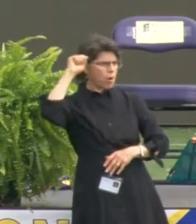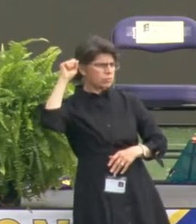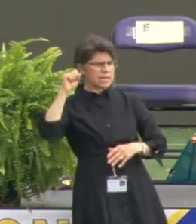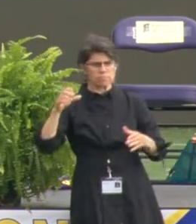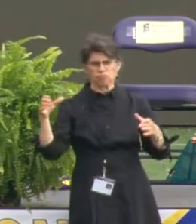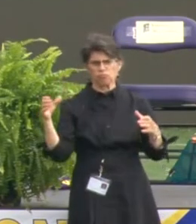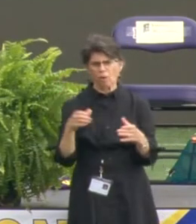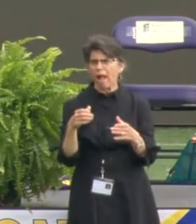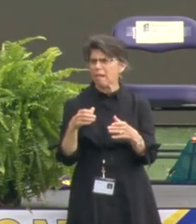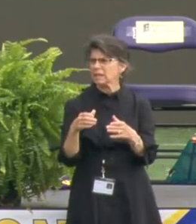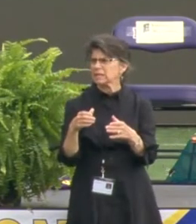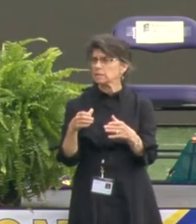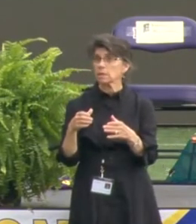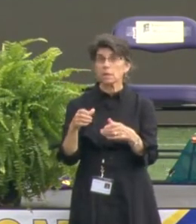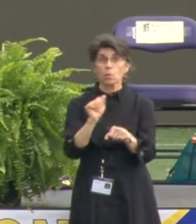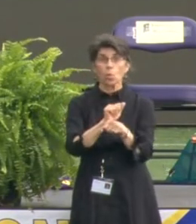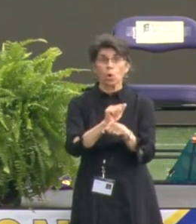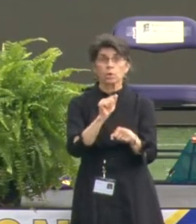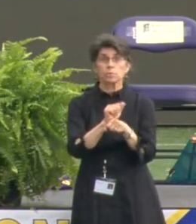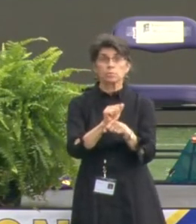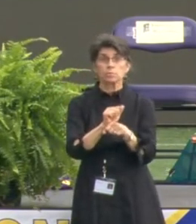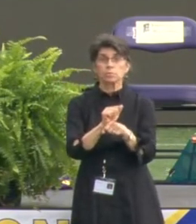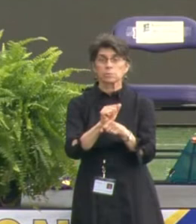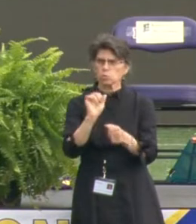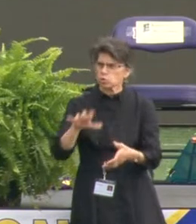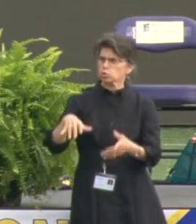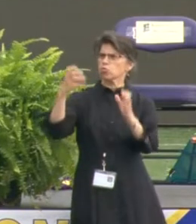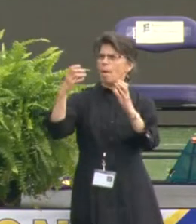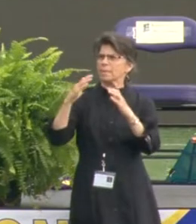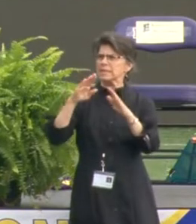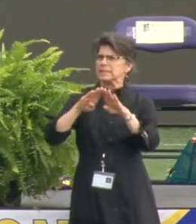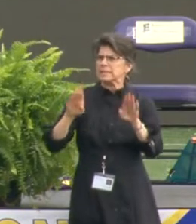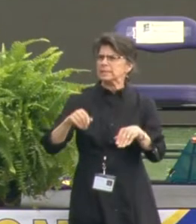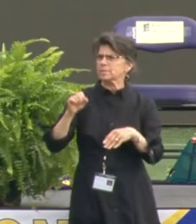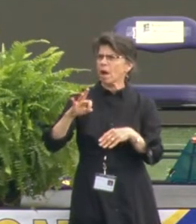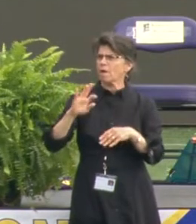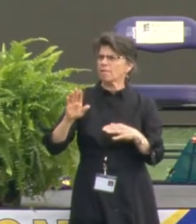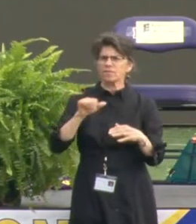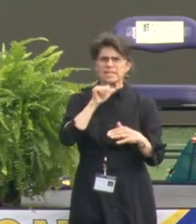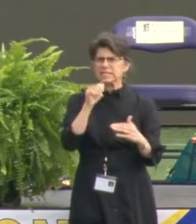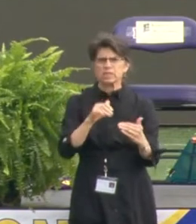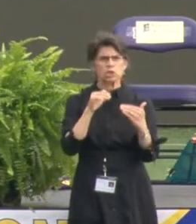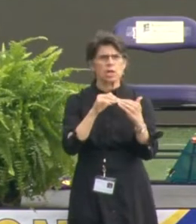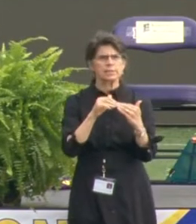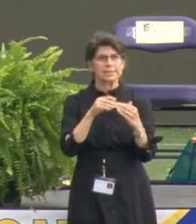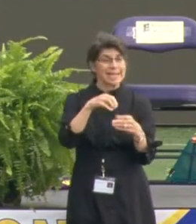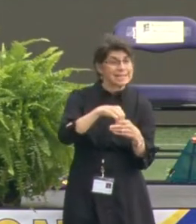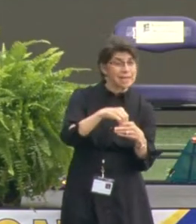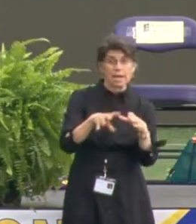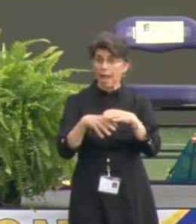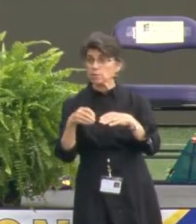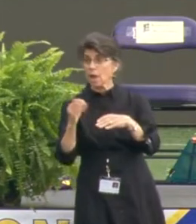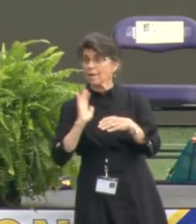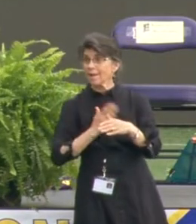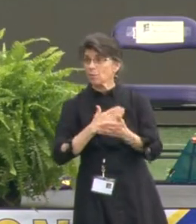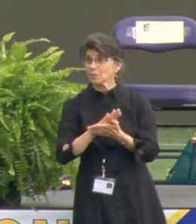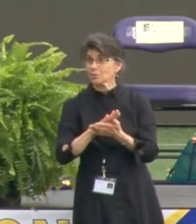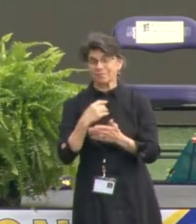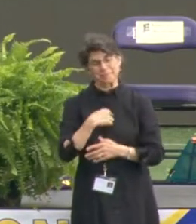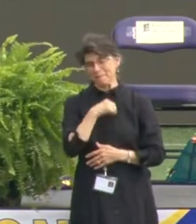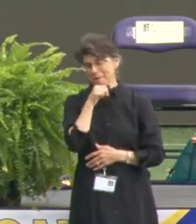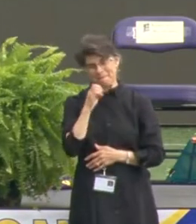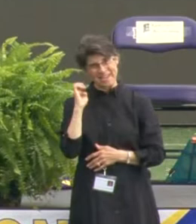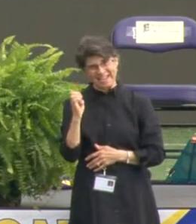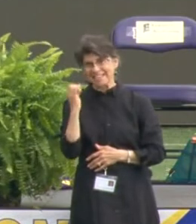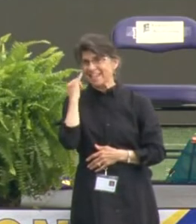and otherwise worked to disrupt systems of injustice inside and outside of our schools. We wouldn't be East if you